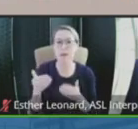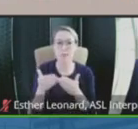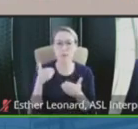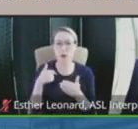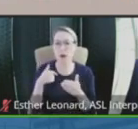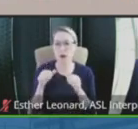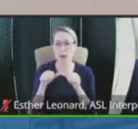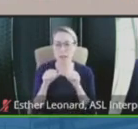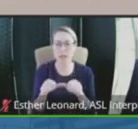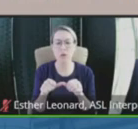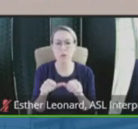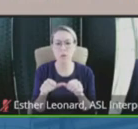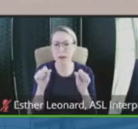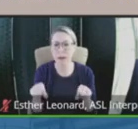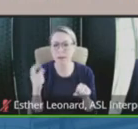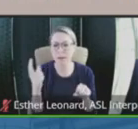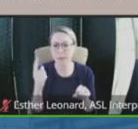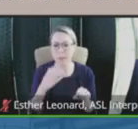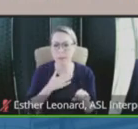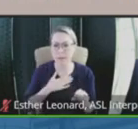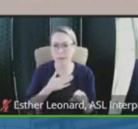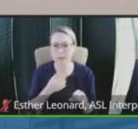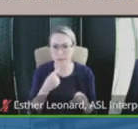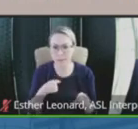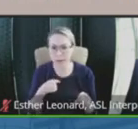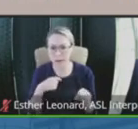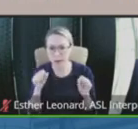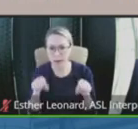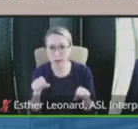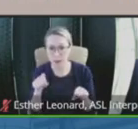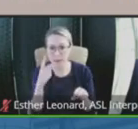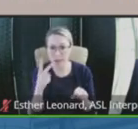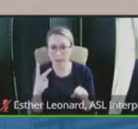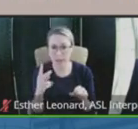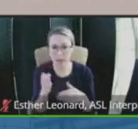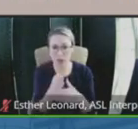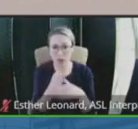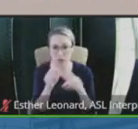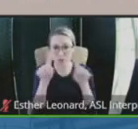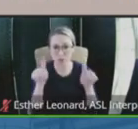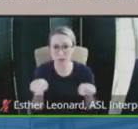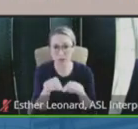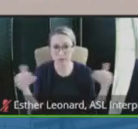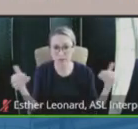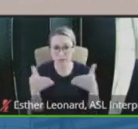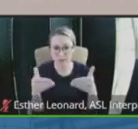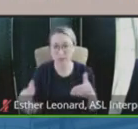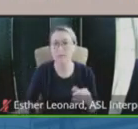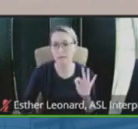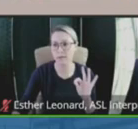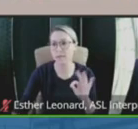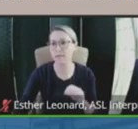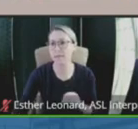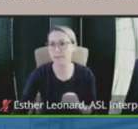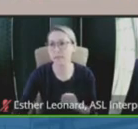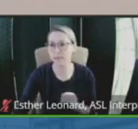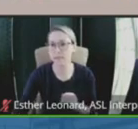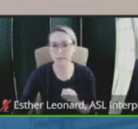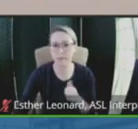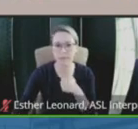continue, can someone just confirm that you can, in fact, see what I am sharing? Yes. Yes, excellent. Thank you very